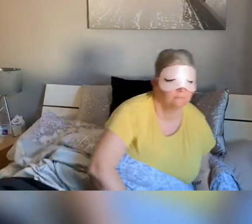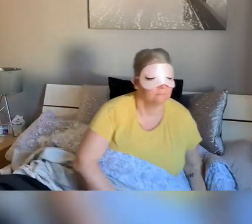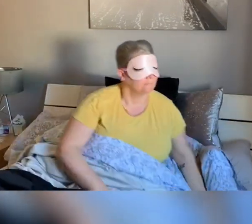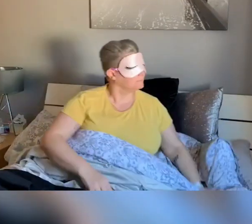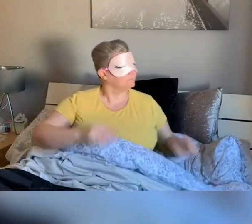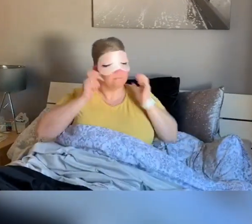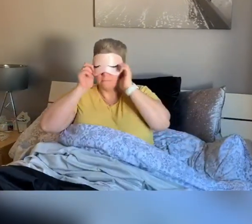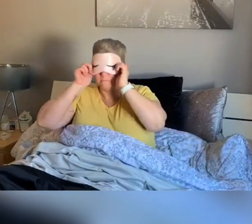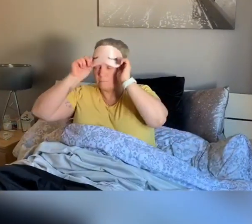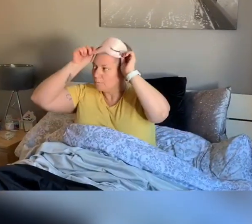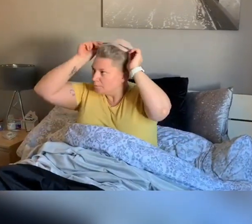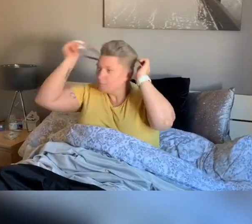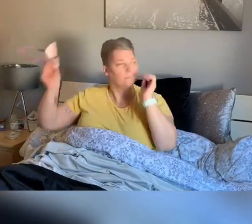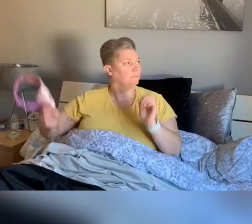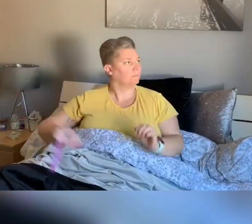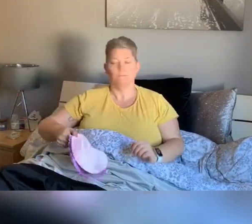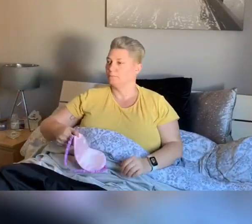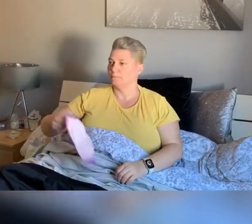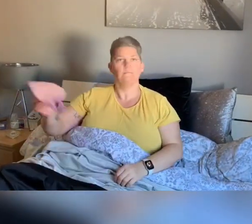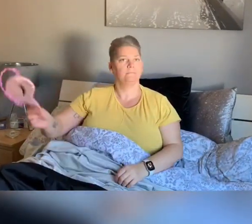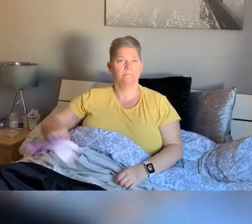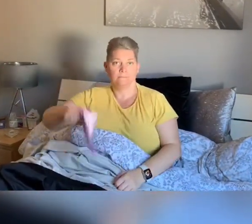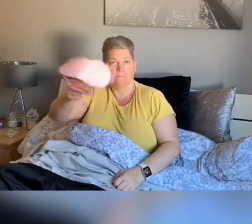Sunshine, she's here. You can take a break.